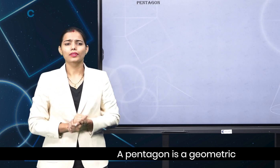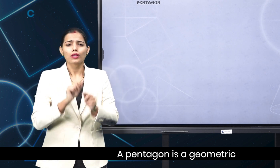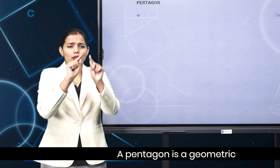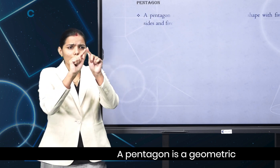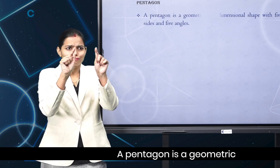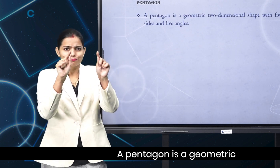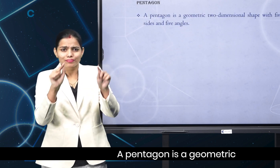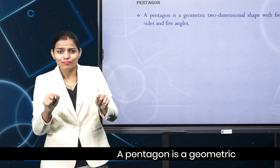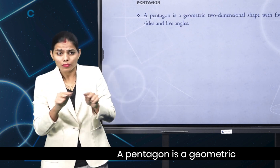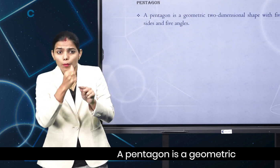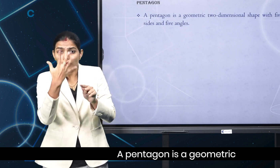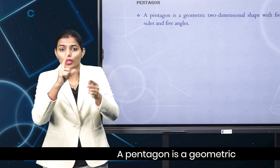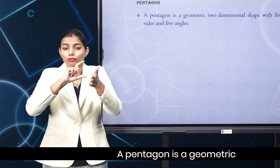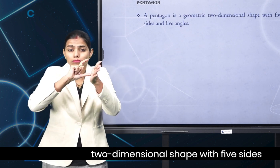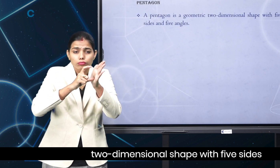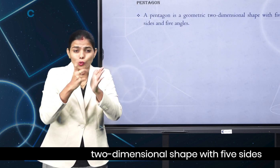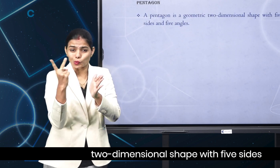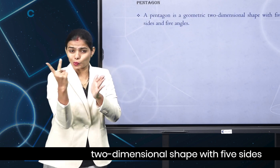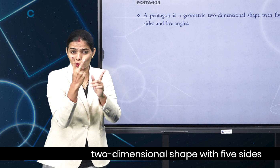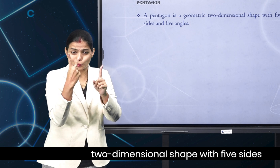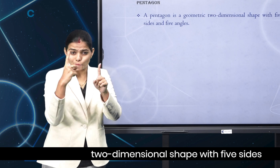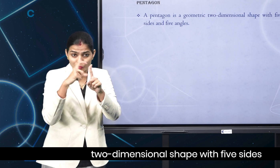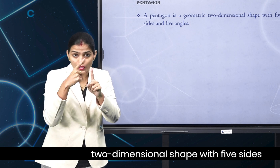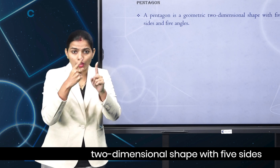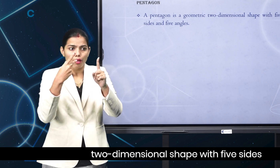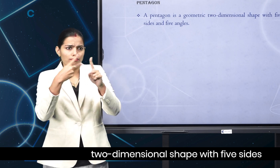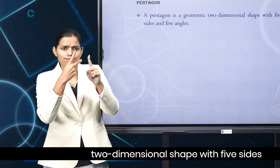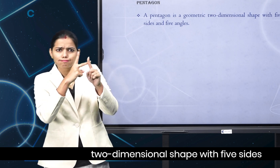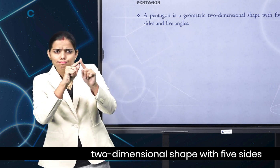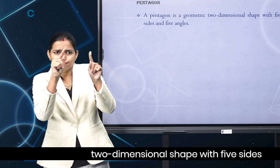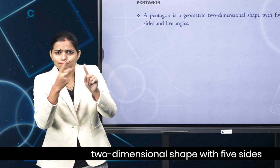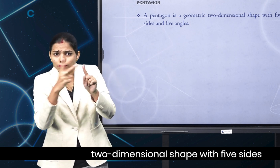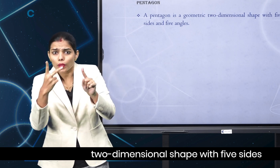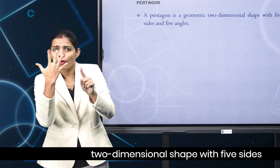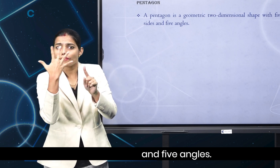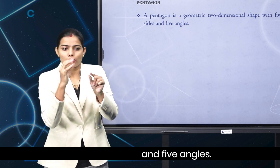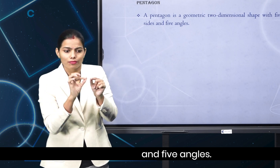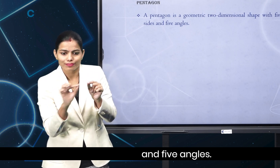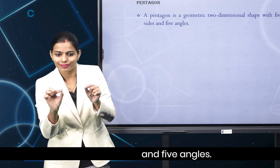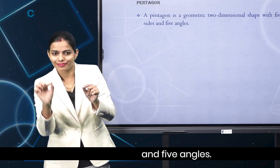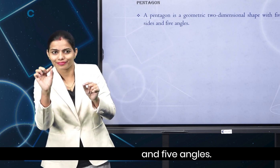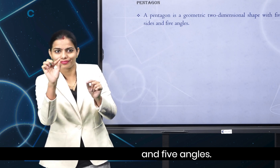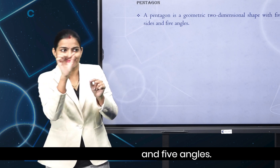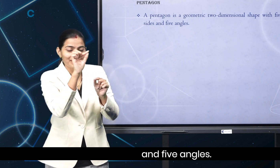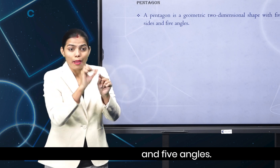A pentagon is a geometric 2-dimensional shape with 5 sides and 5 angles.